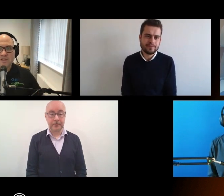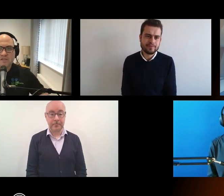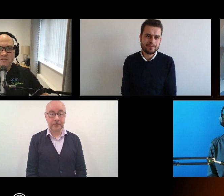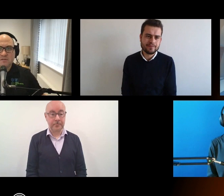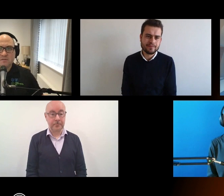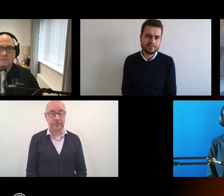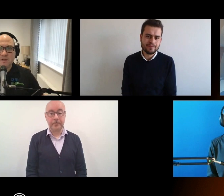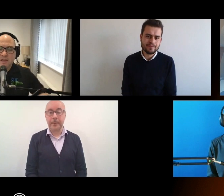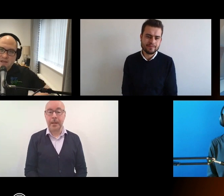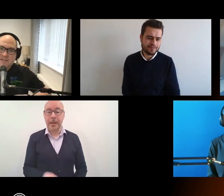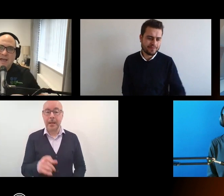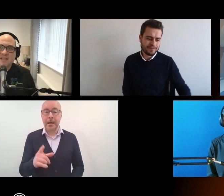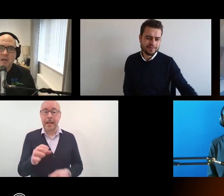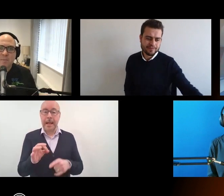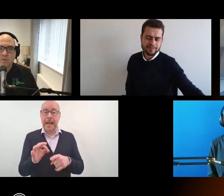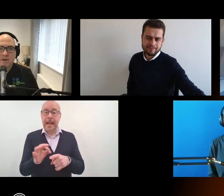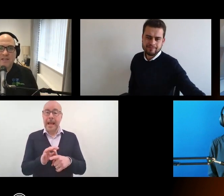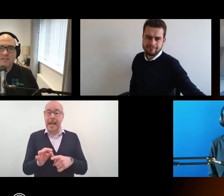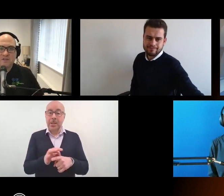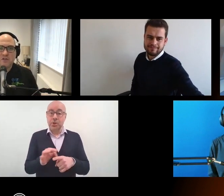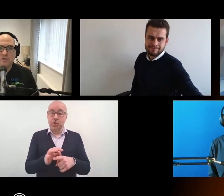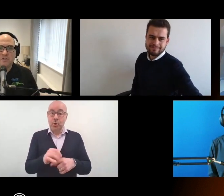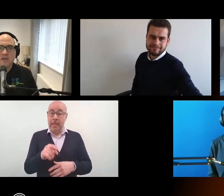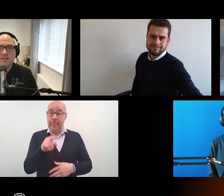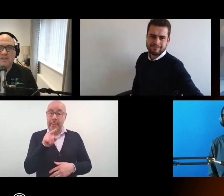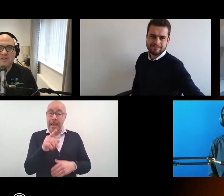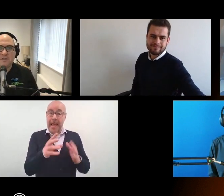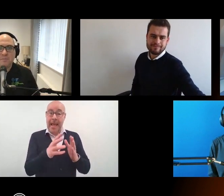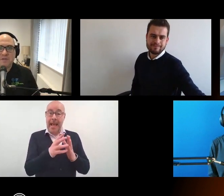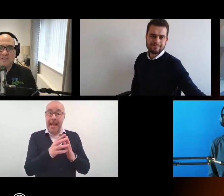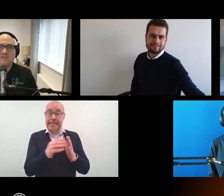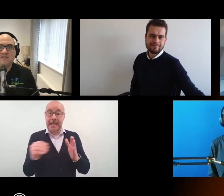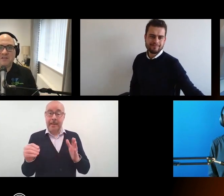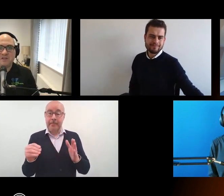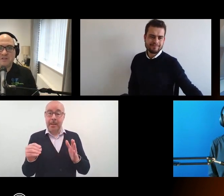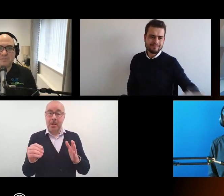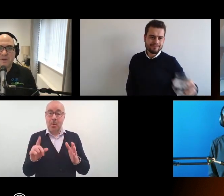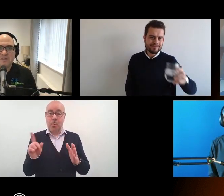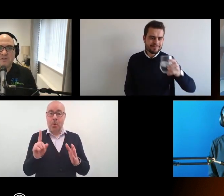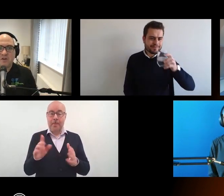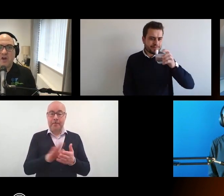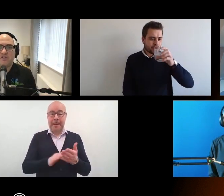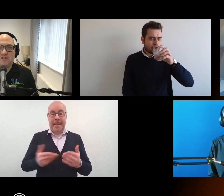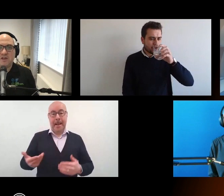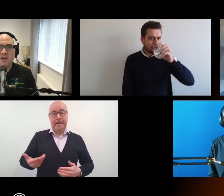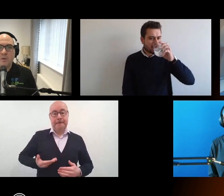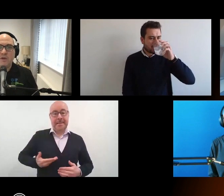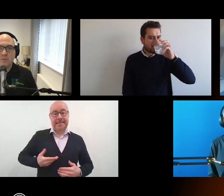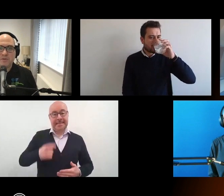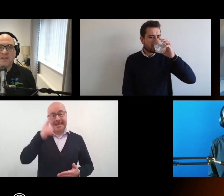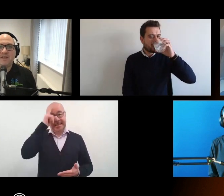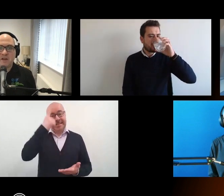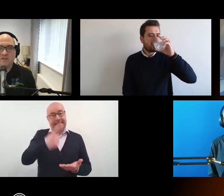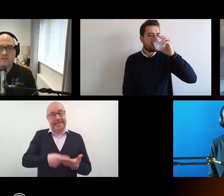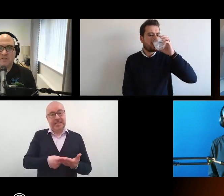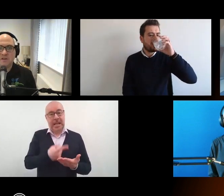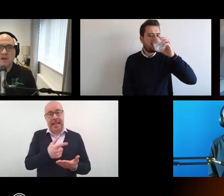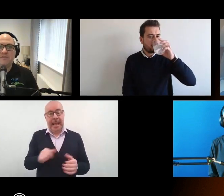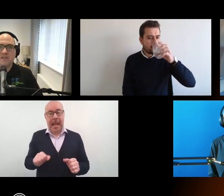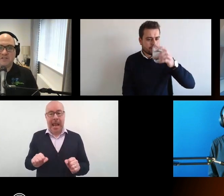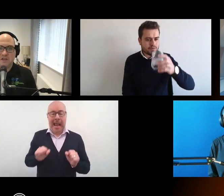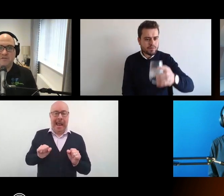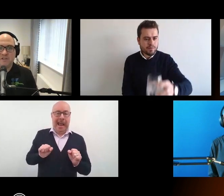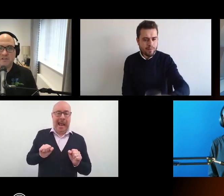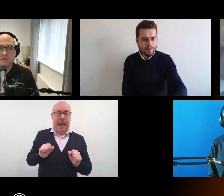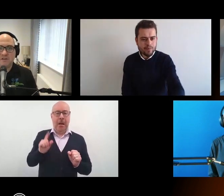Andrew, is that example related to short-sighted business decisions based on cost, where you'll present the cost